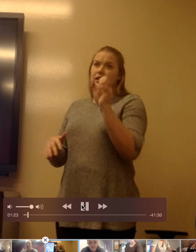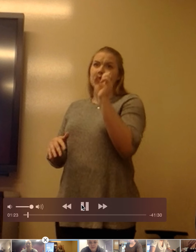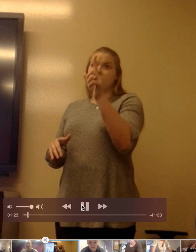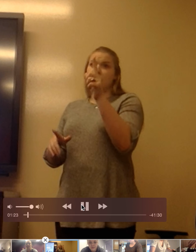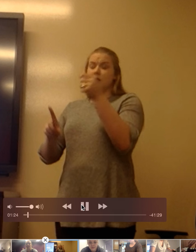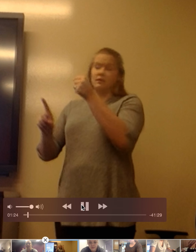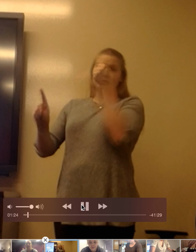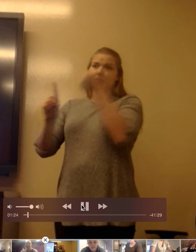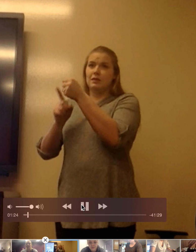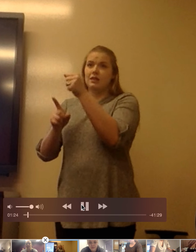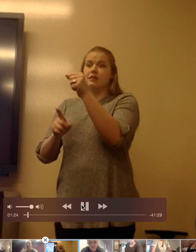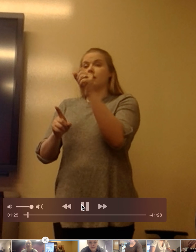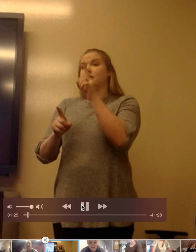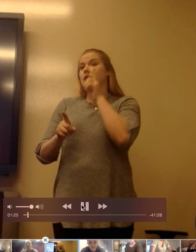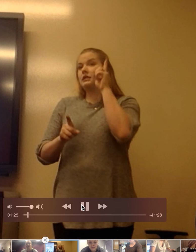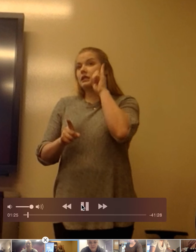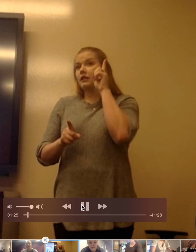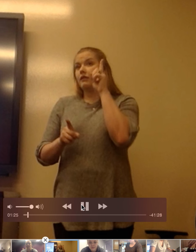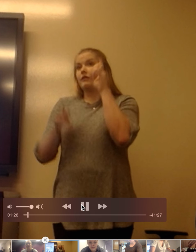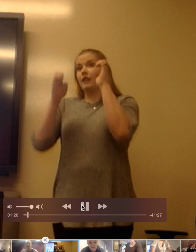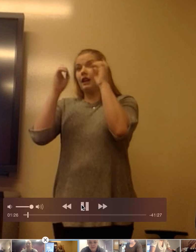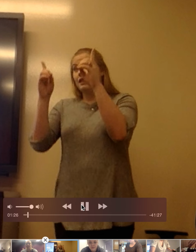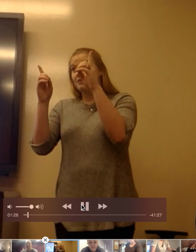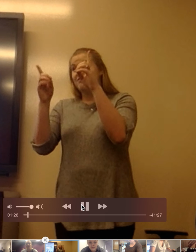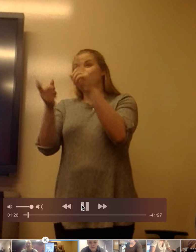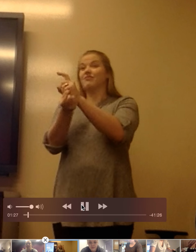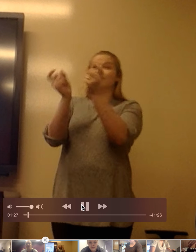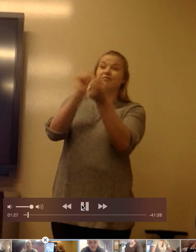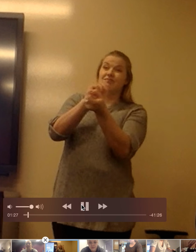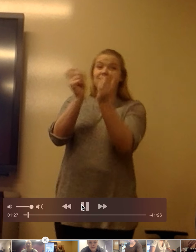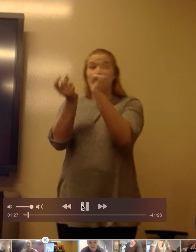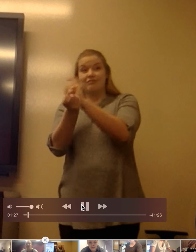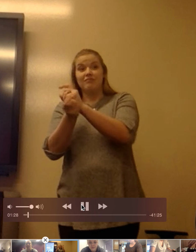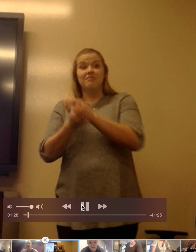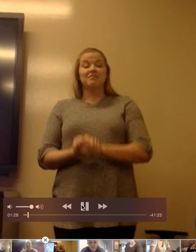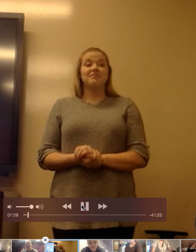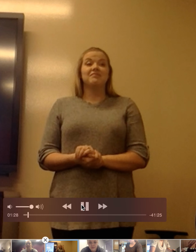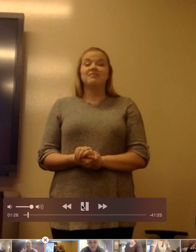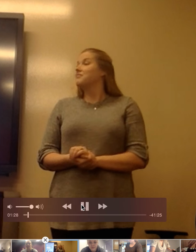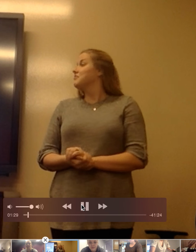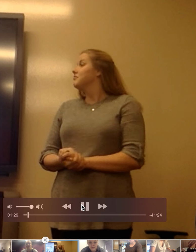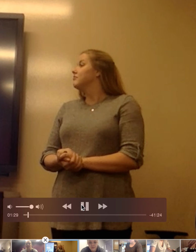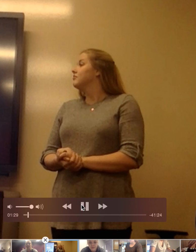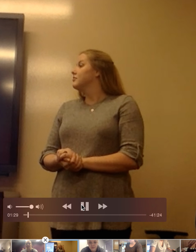After this presentation, you'll really see that ASL has impacted deaf education and changed it along the